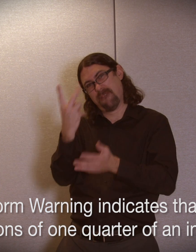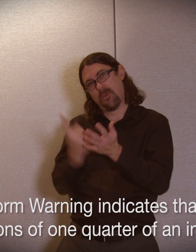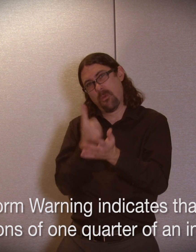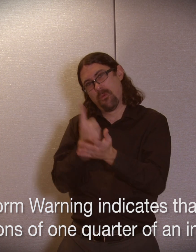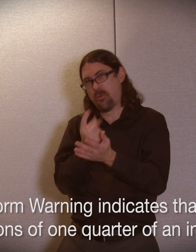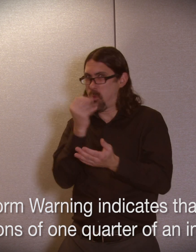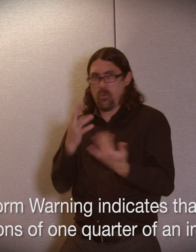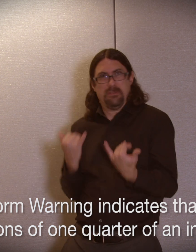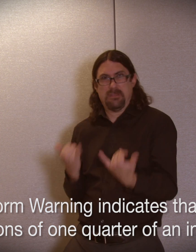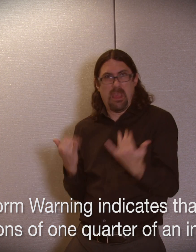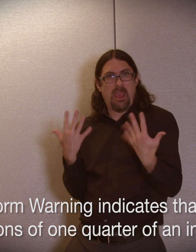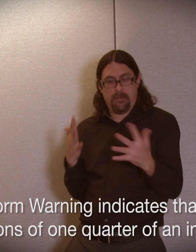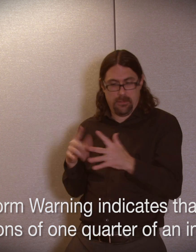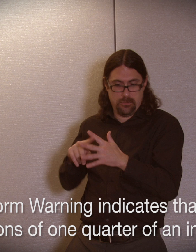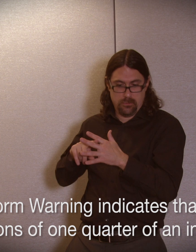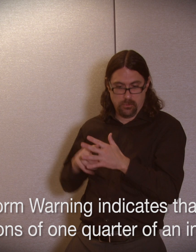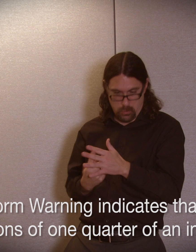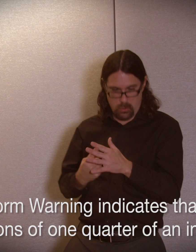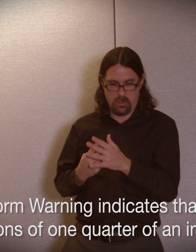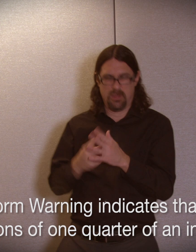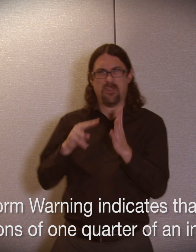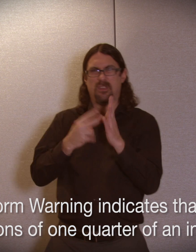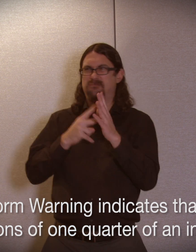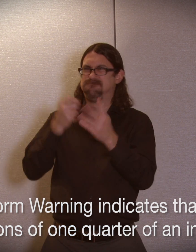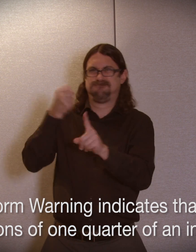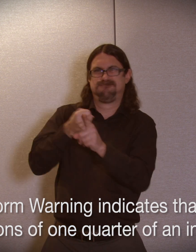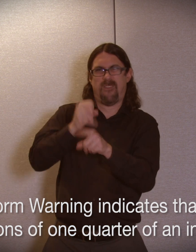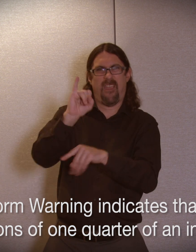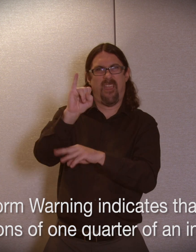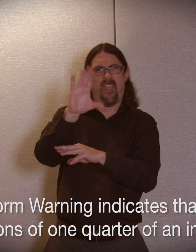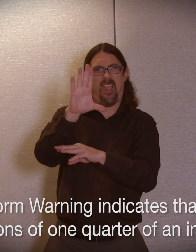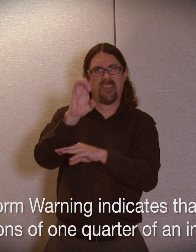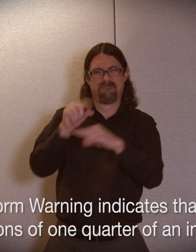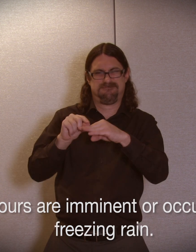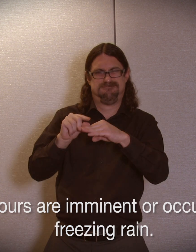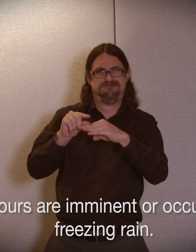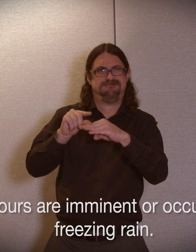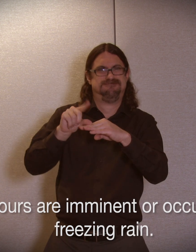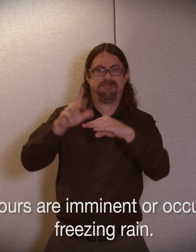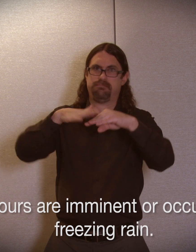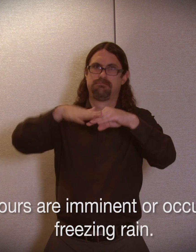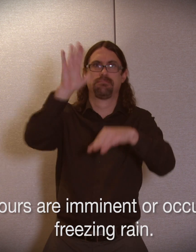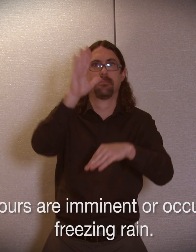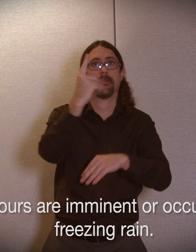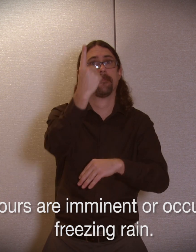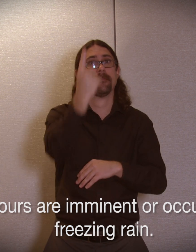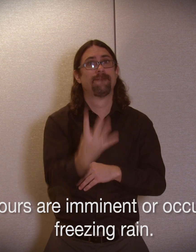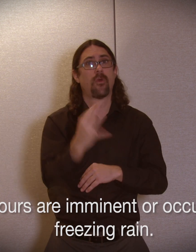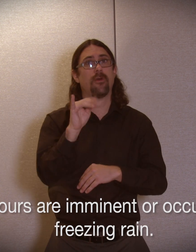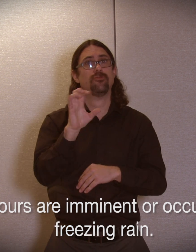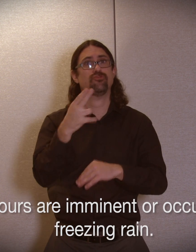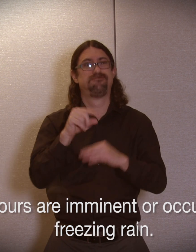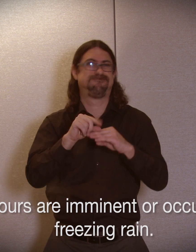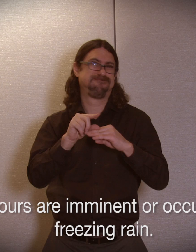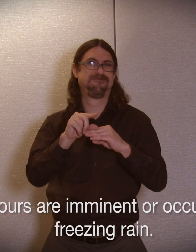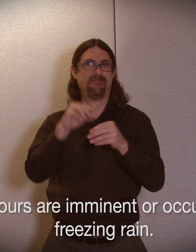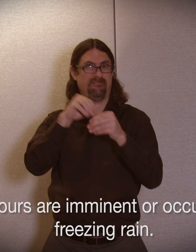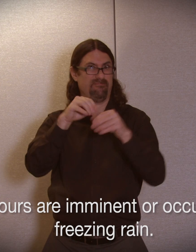An ice storm warning indicates that heavy ice accumulations of one quarter of an inch or greater within 12 hours are imminent or occurring due to freezing rain.